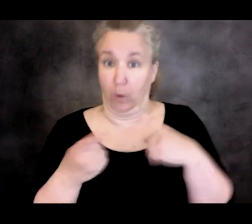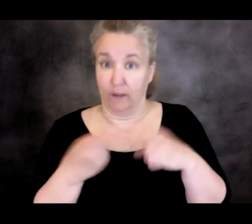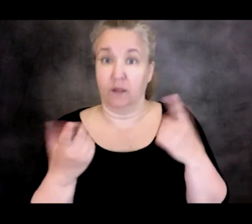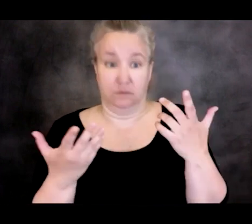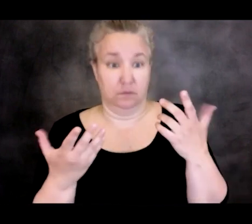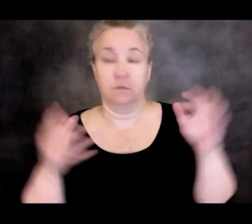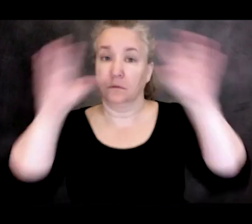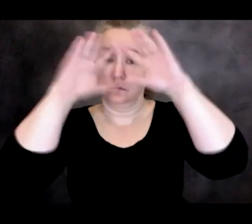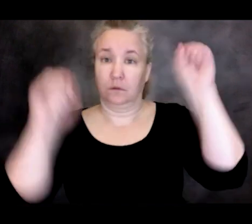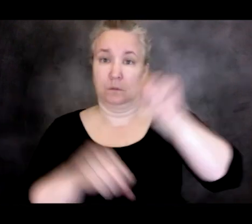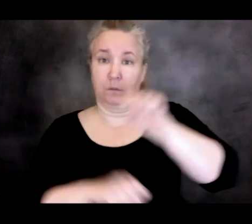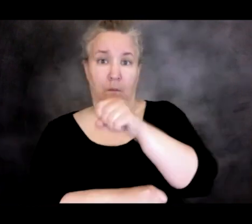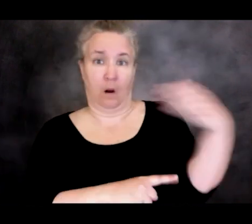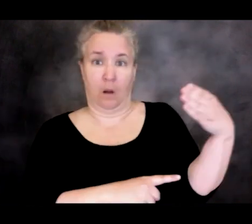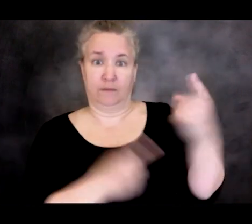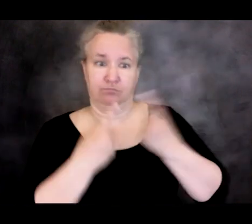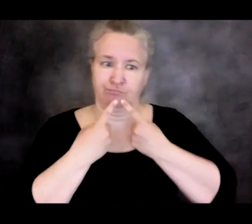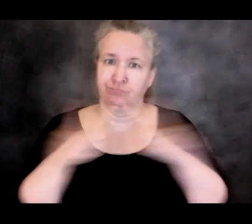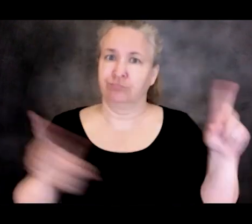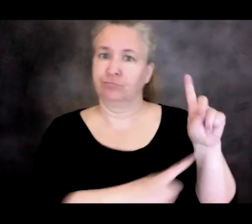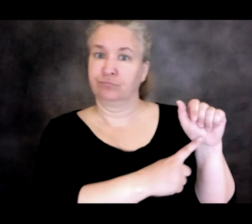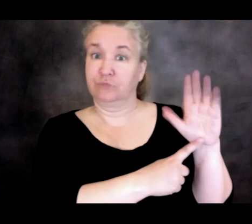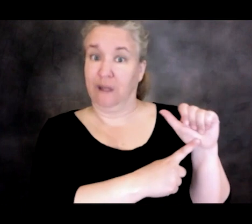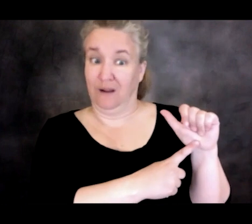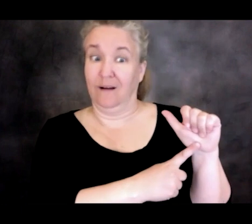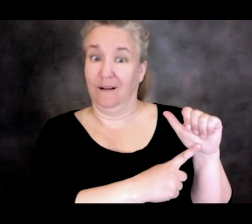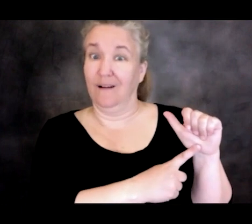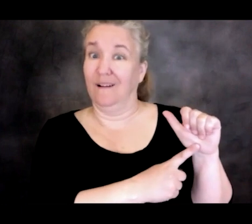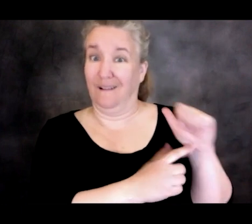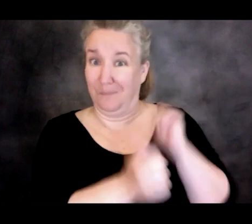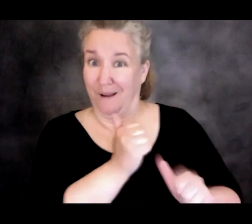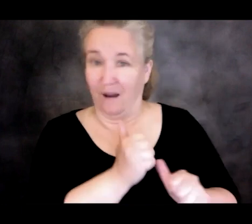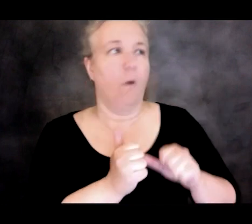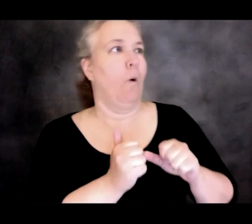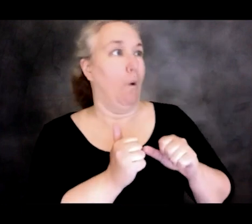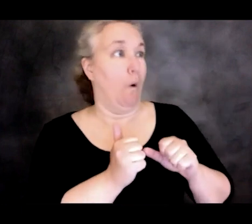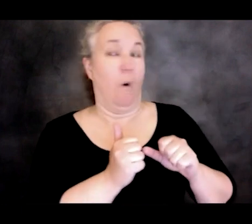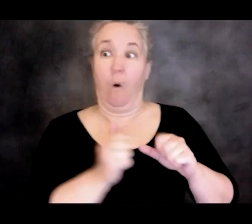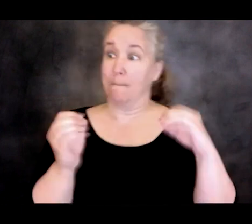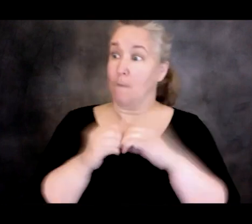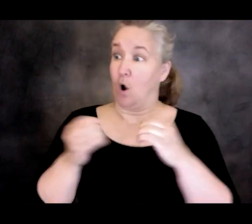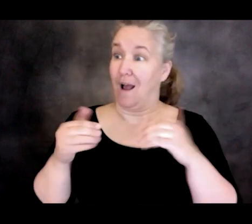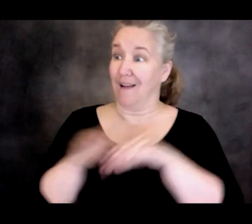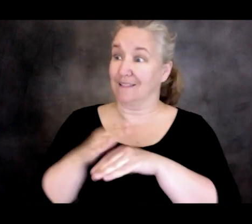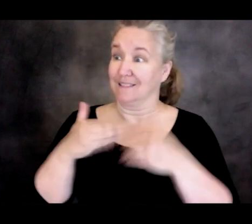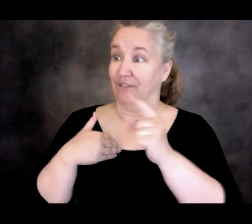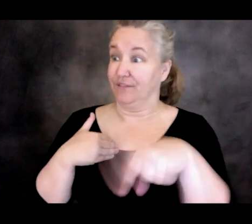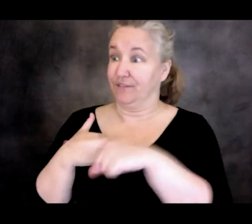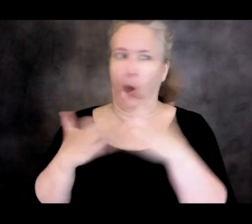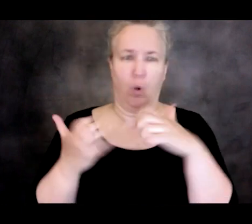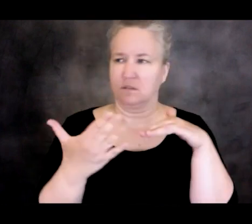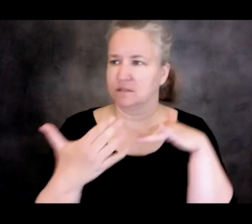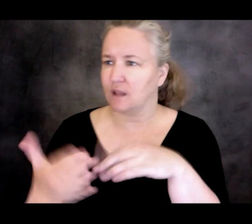when President Obama announced DACA to study the effects of widened access. So we